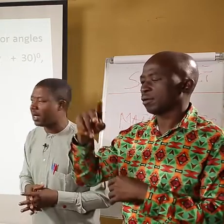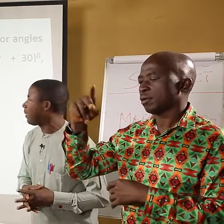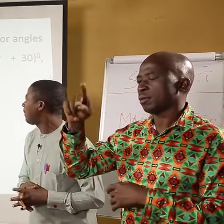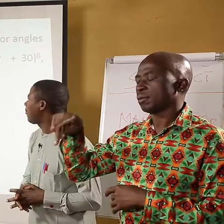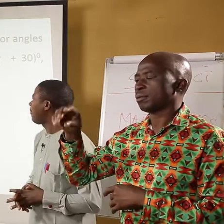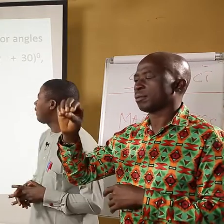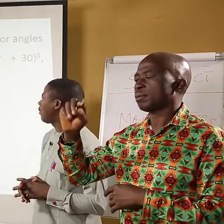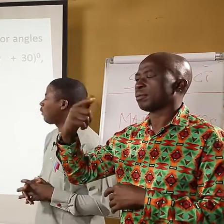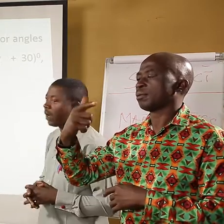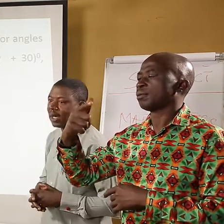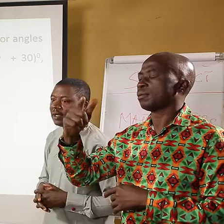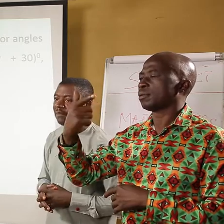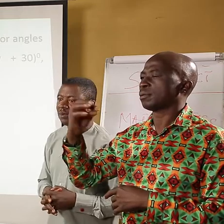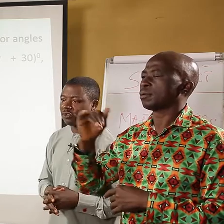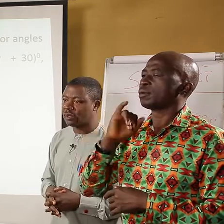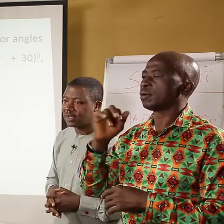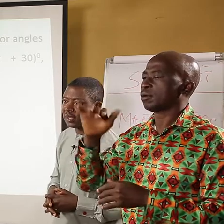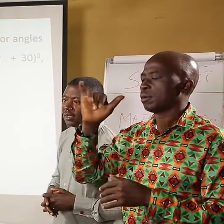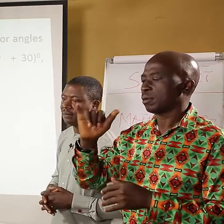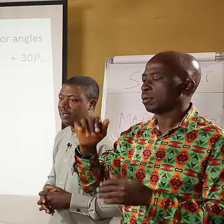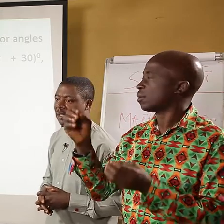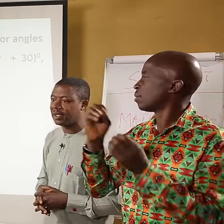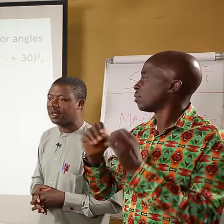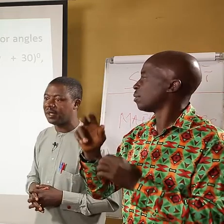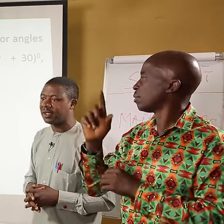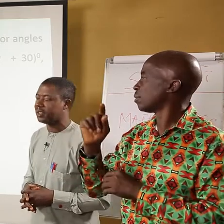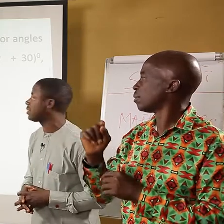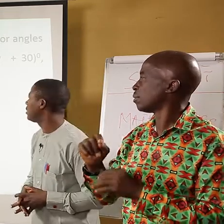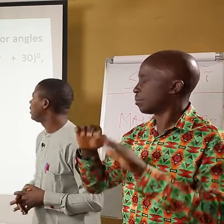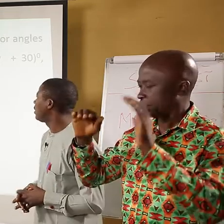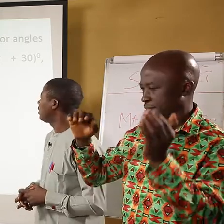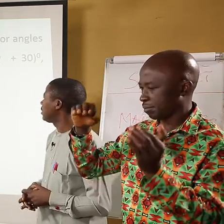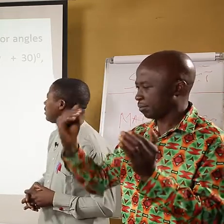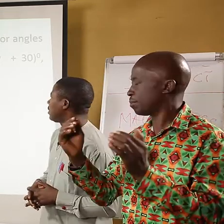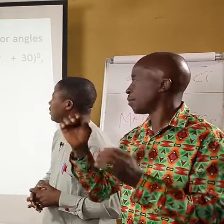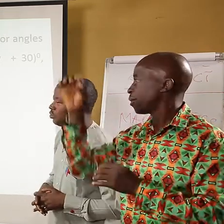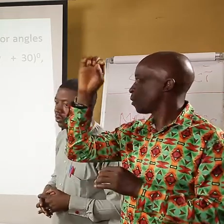polygon are y plus 20 in bracket degrees,